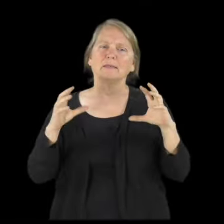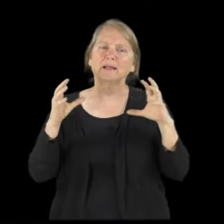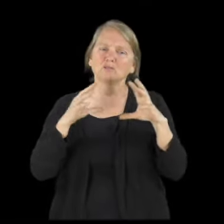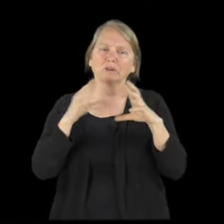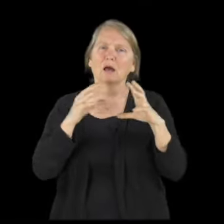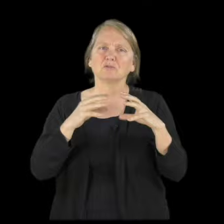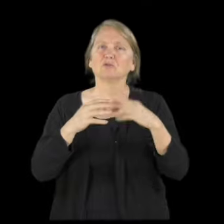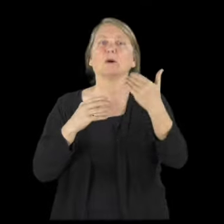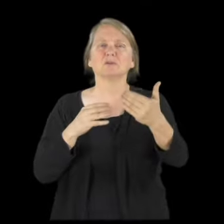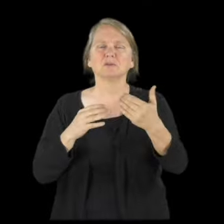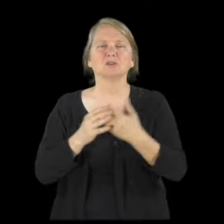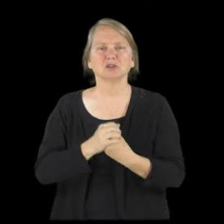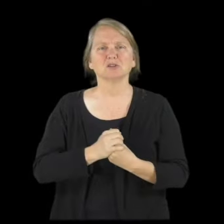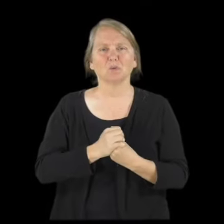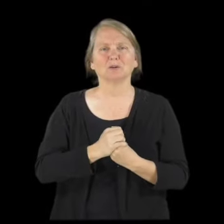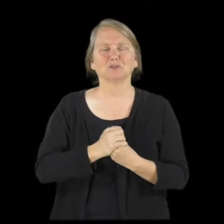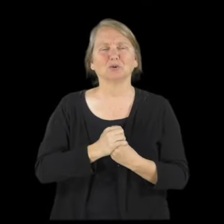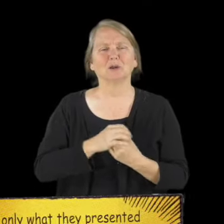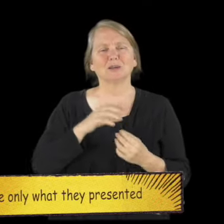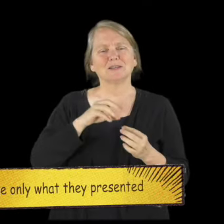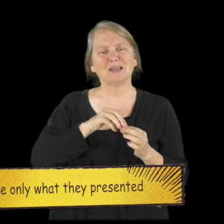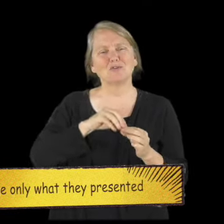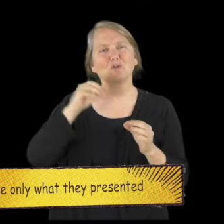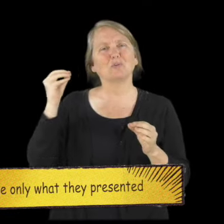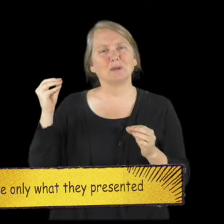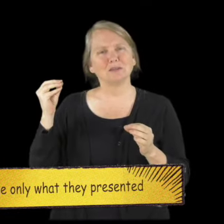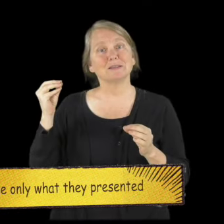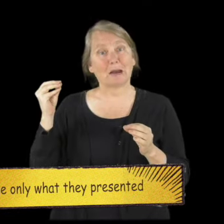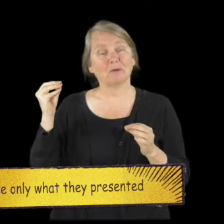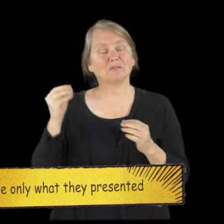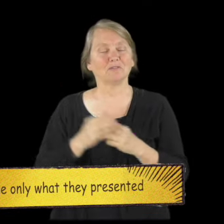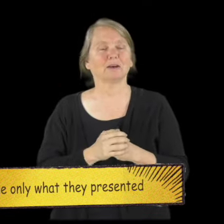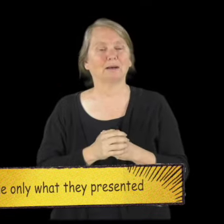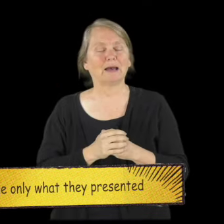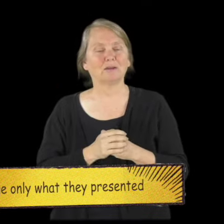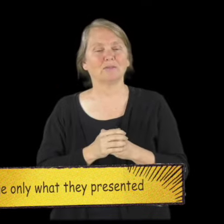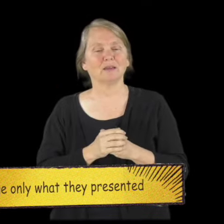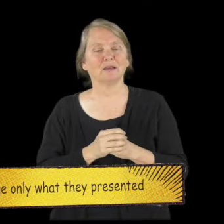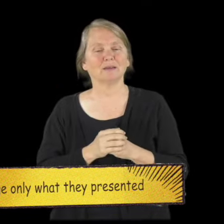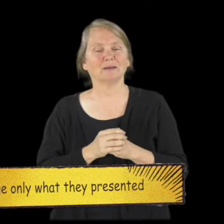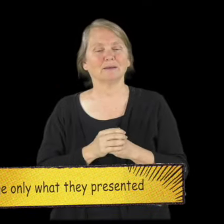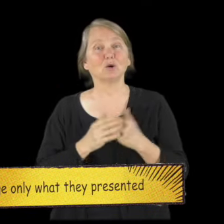That should not sway your decision as well. So take your own opinions out of the